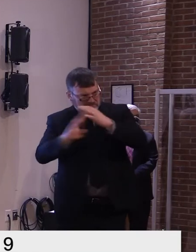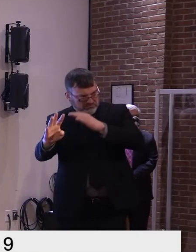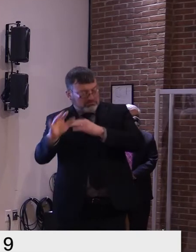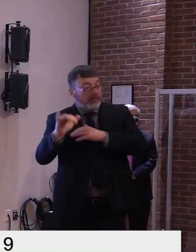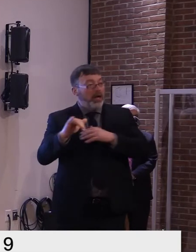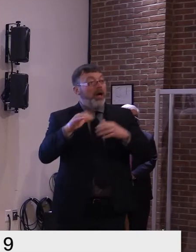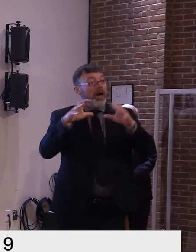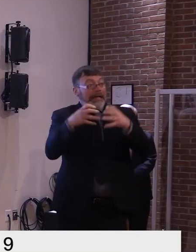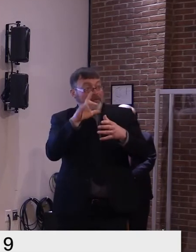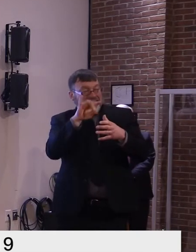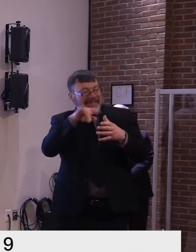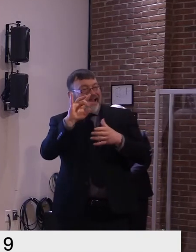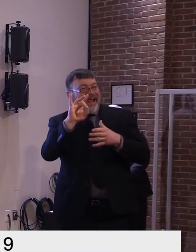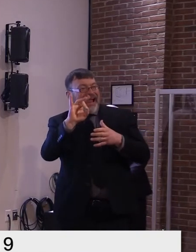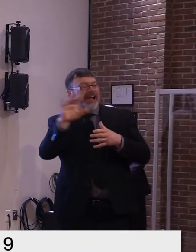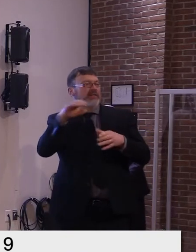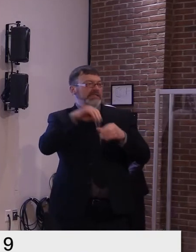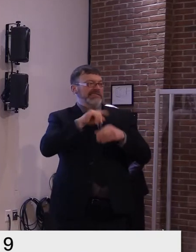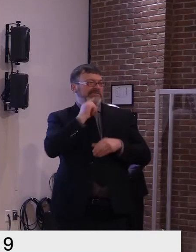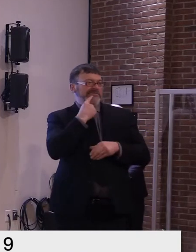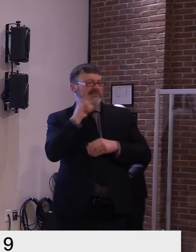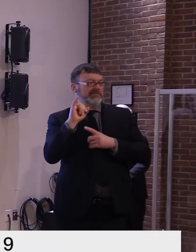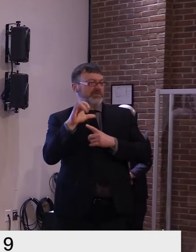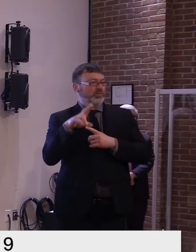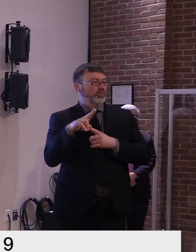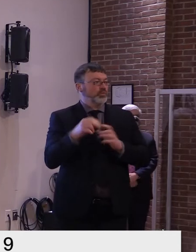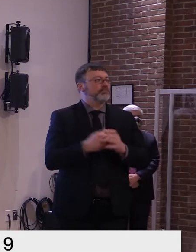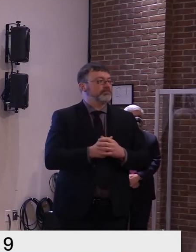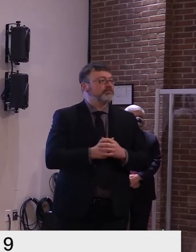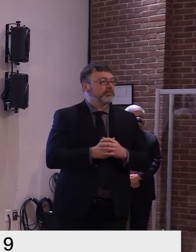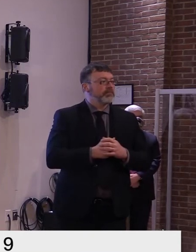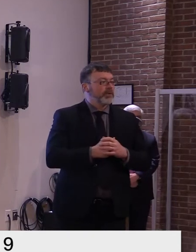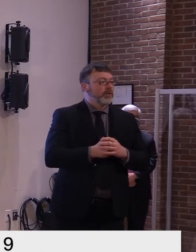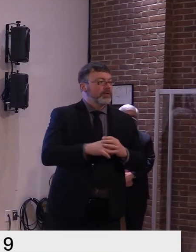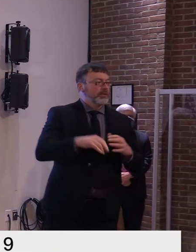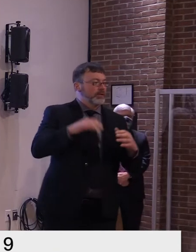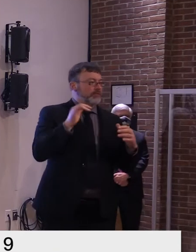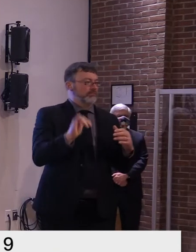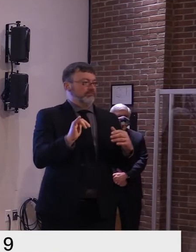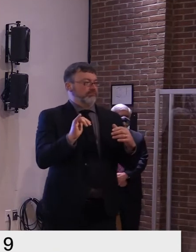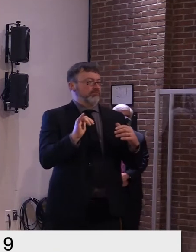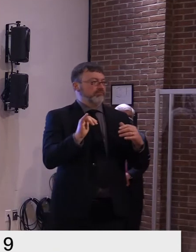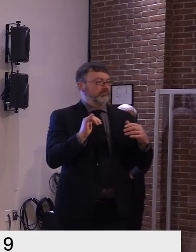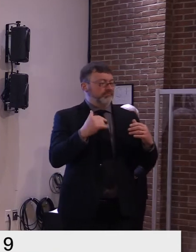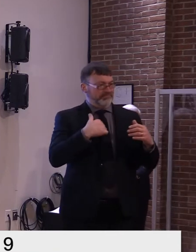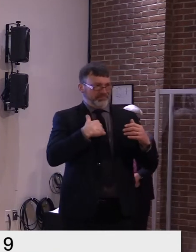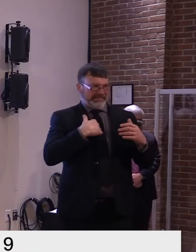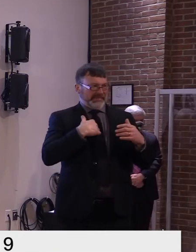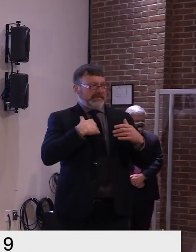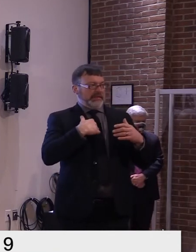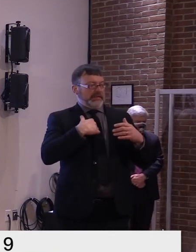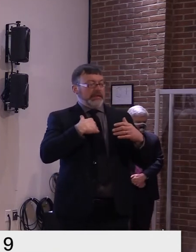is still certainly higher than we are accustomed to, but not markedly increasing.